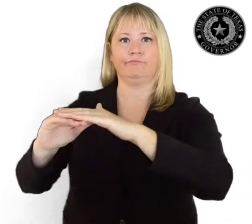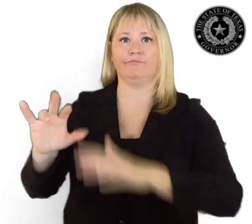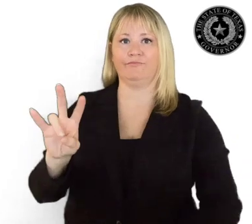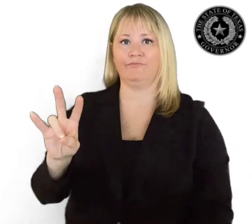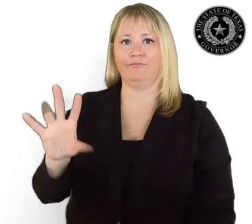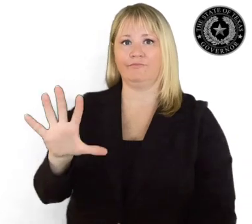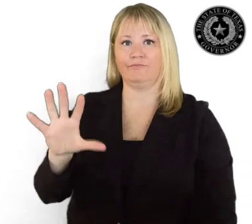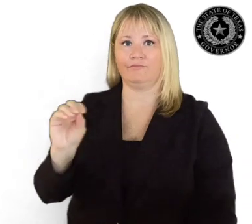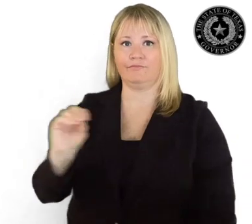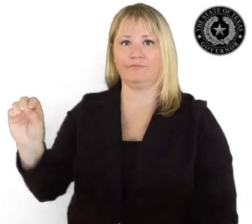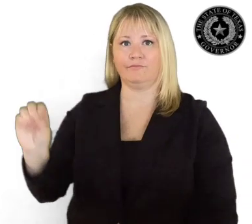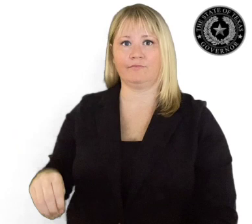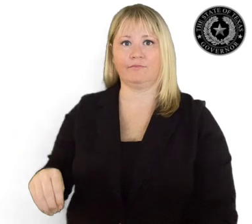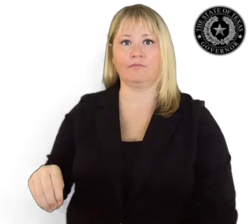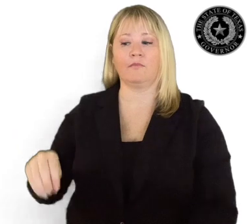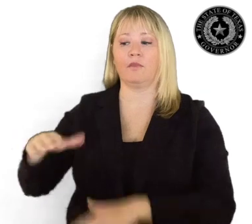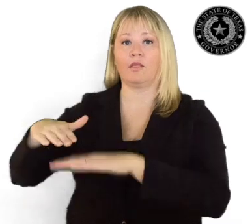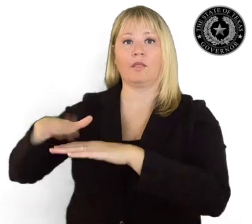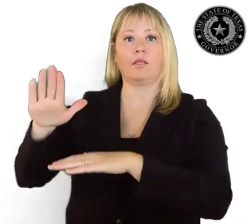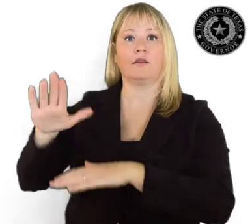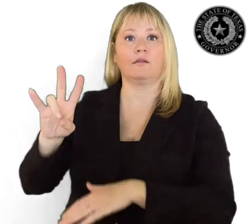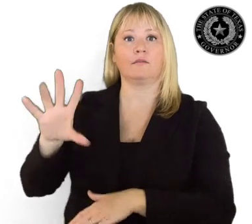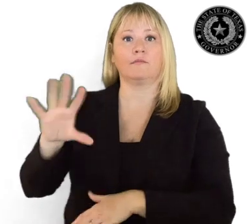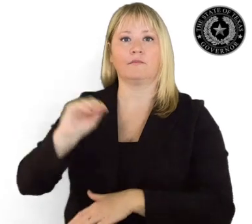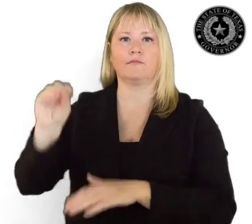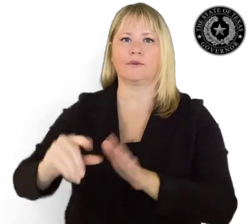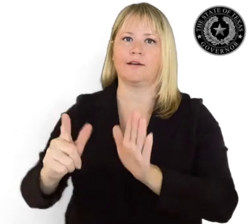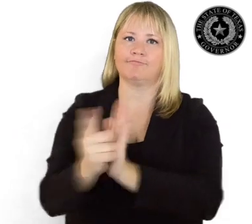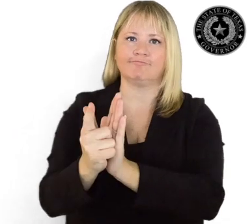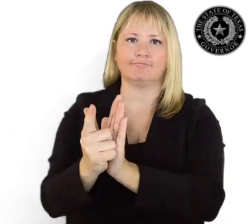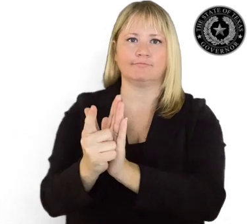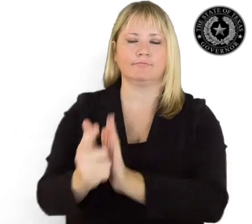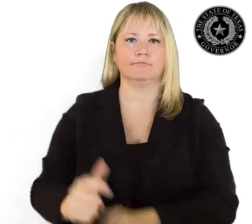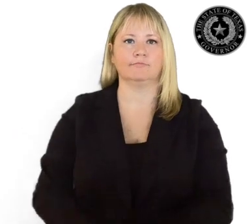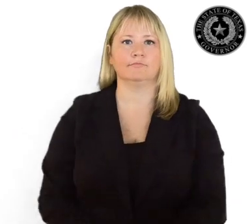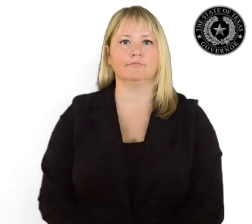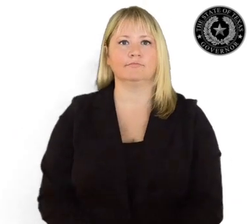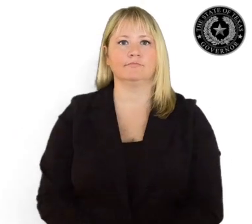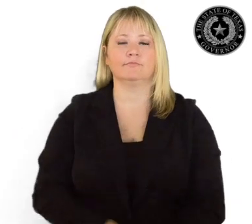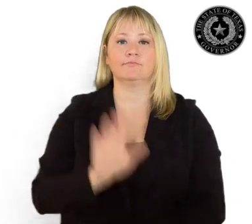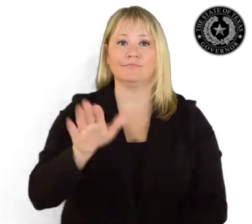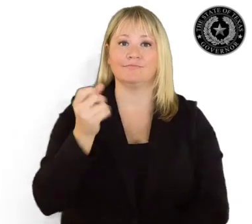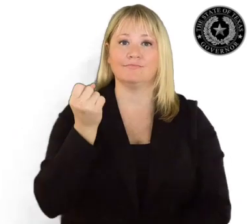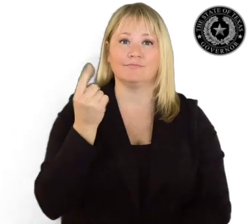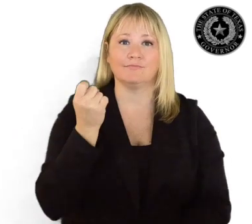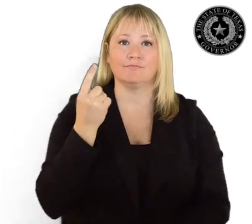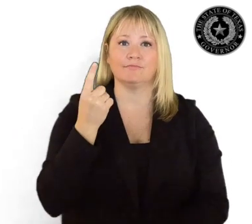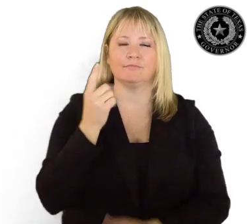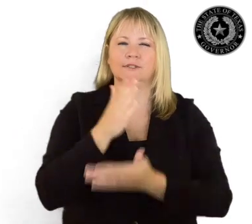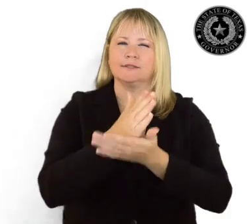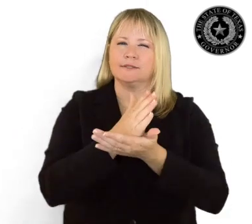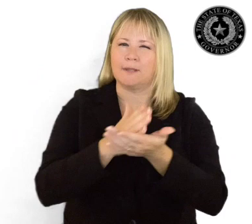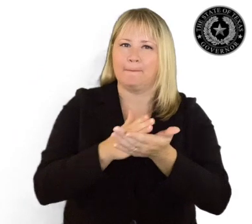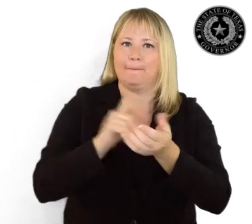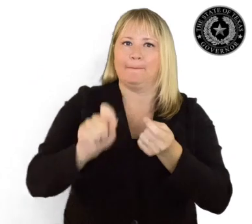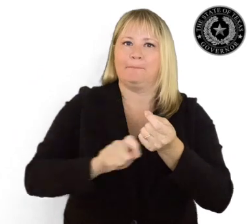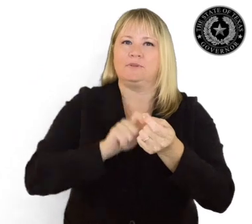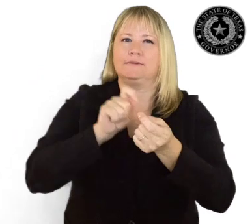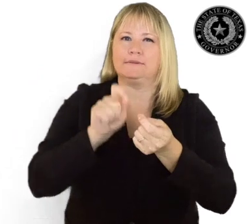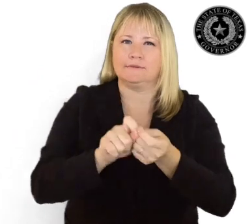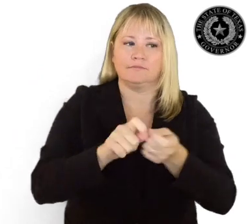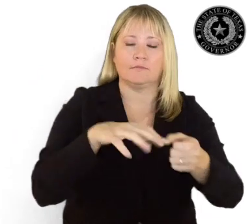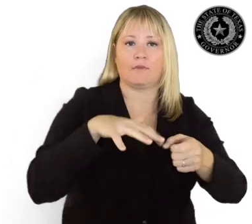the establishment, provided, however, that 1. There is no occupancy limit for the following: